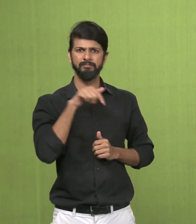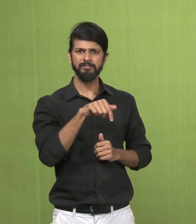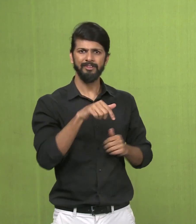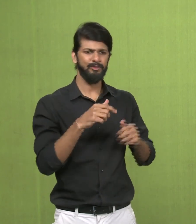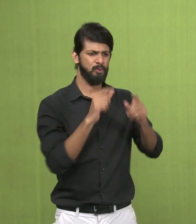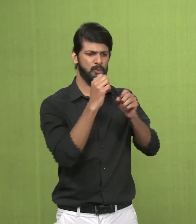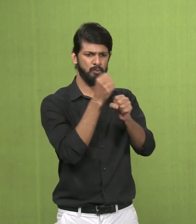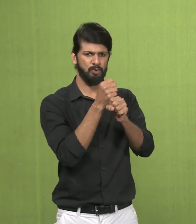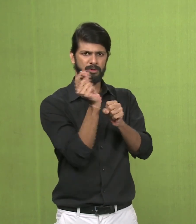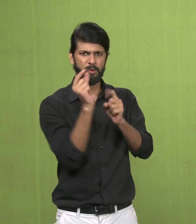Question number 5: